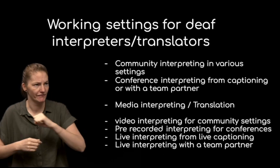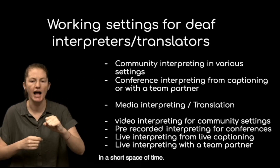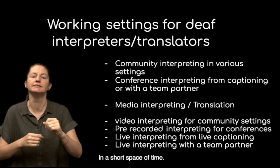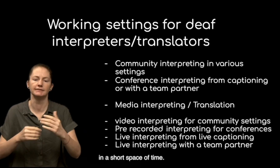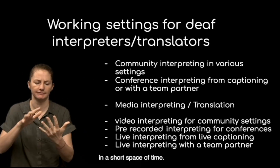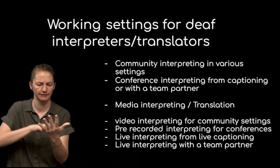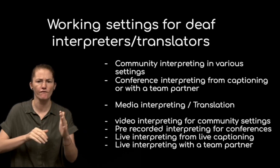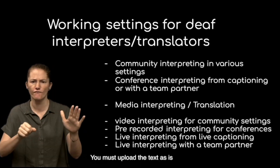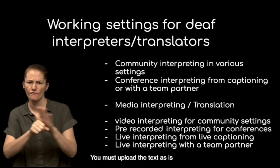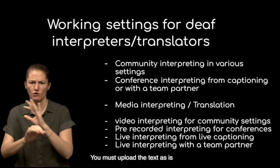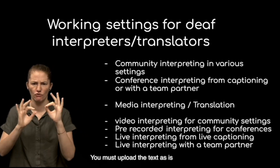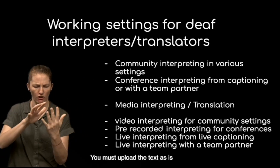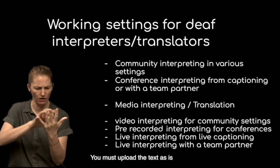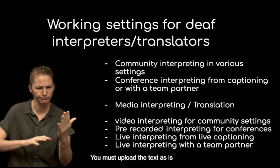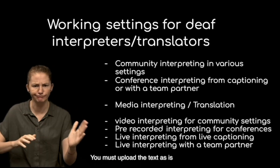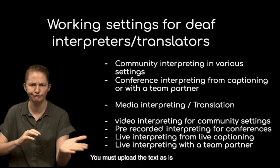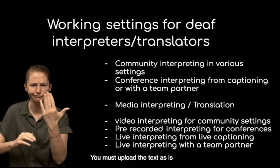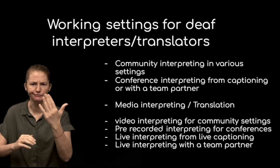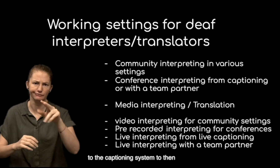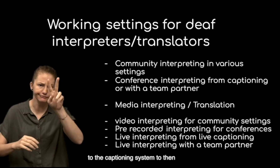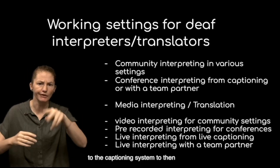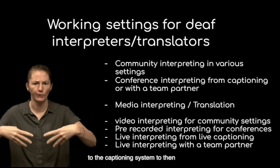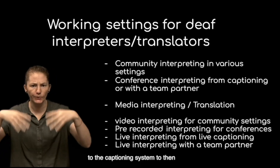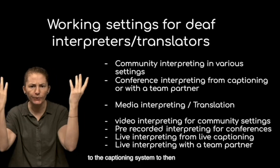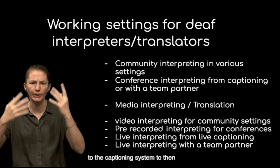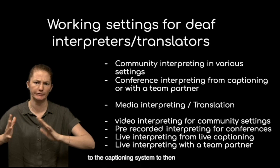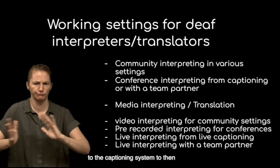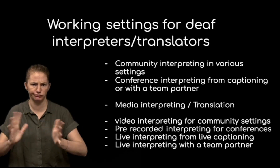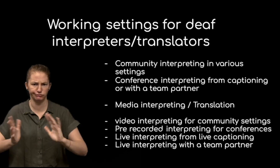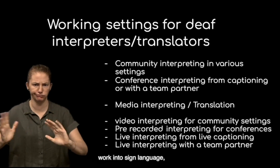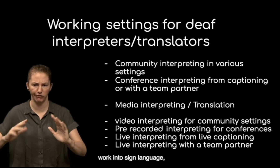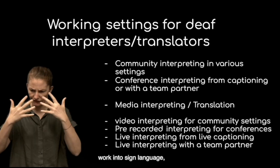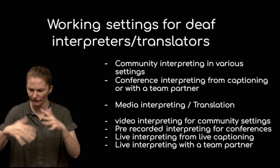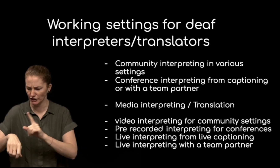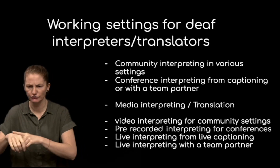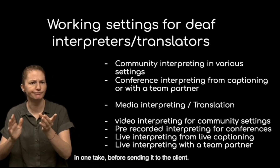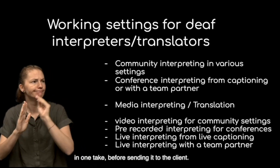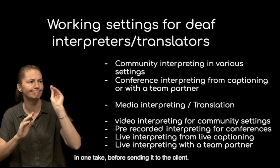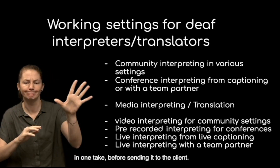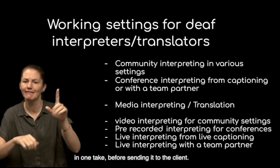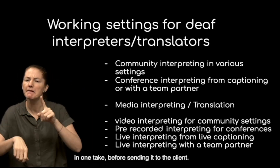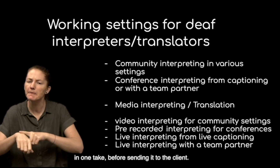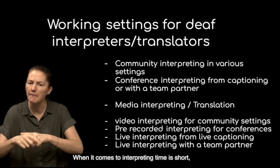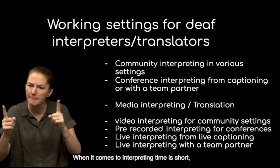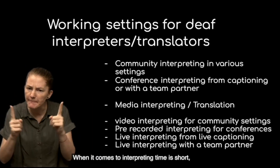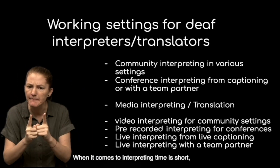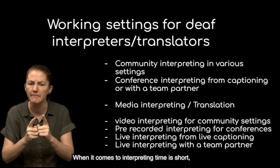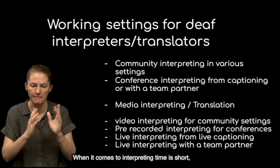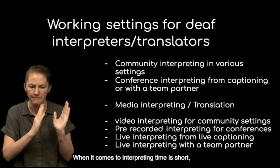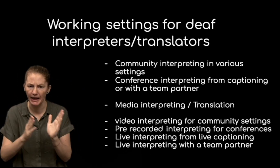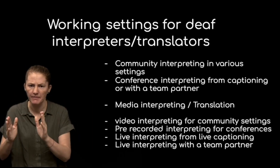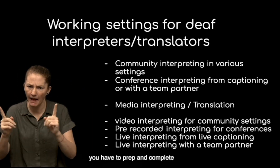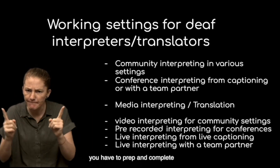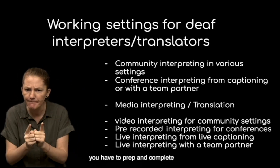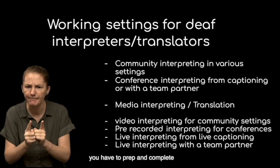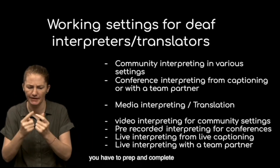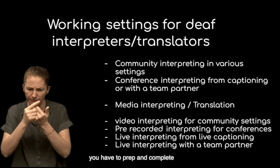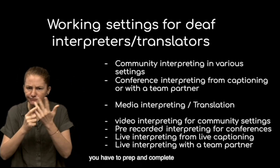must upload the text to the captioning system to then work into sign language in one take before sending it to the